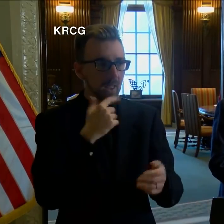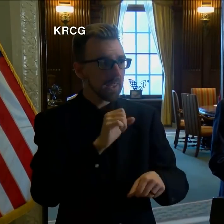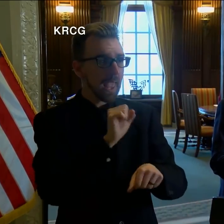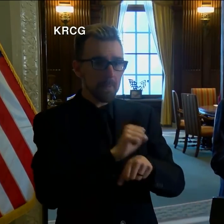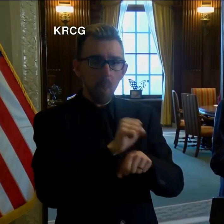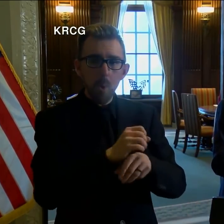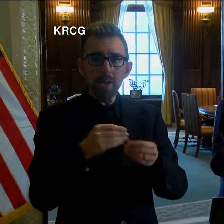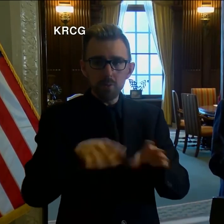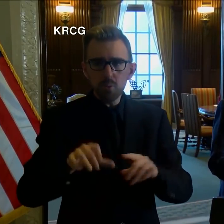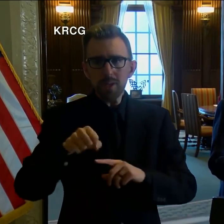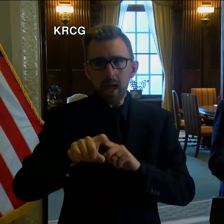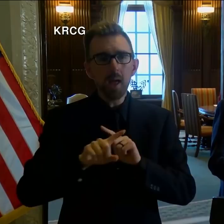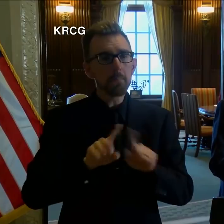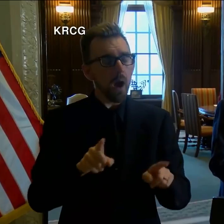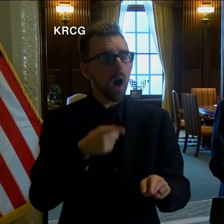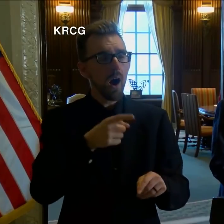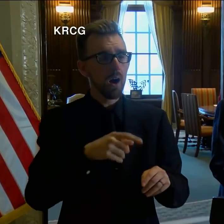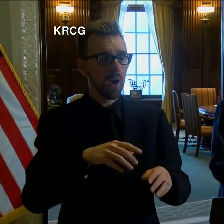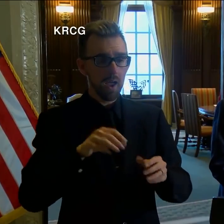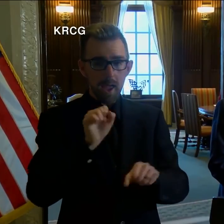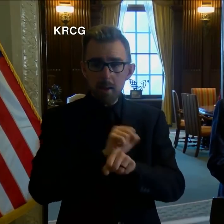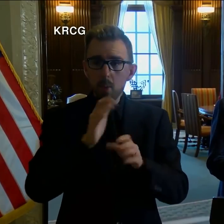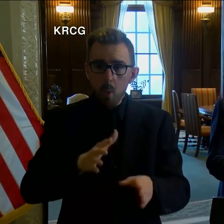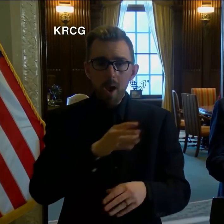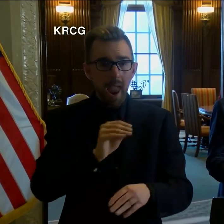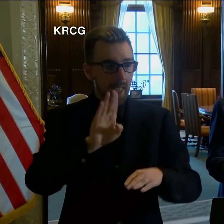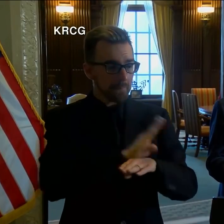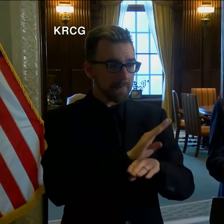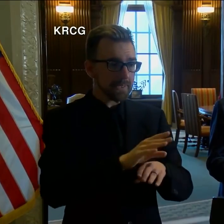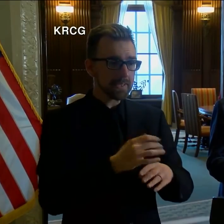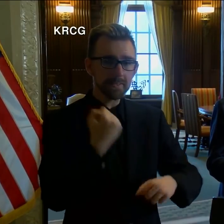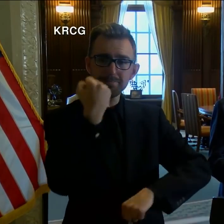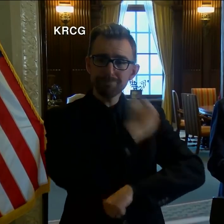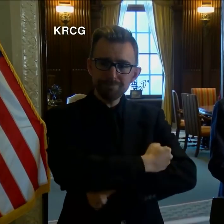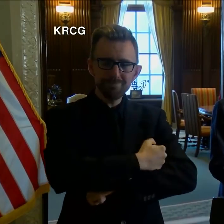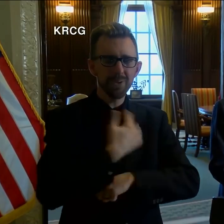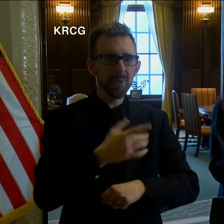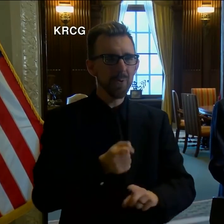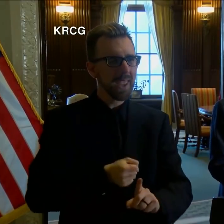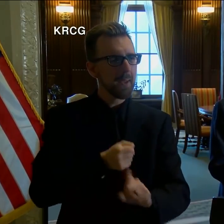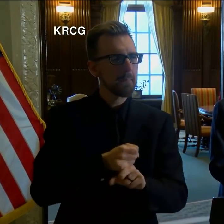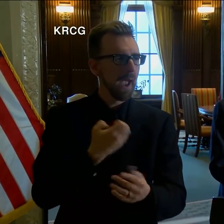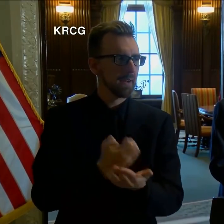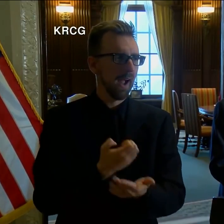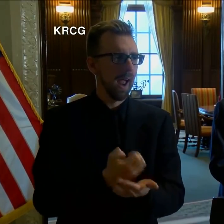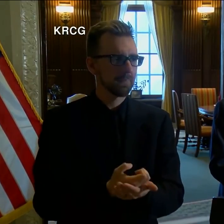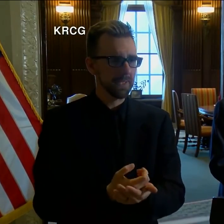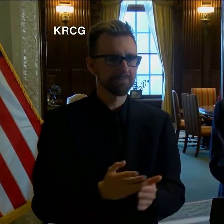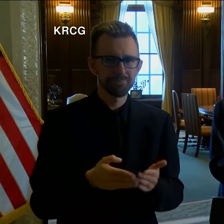is one thing, but if you lose your employees and you lose your business at the same time, that has a tremendous effect on the economy of the state.